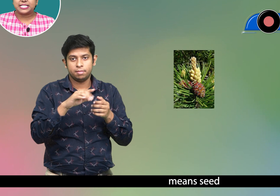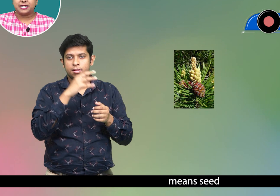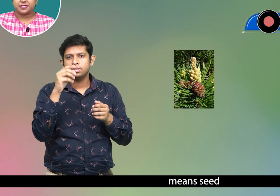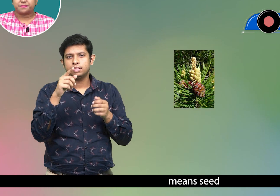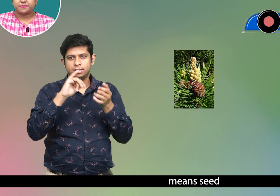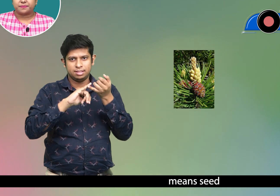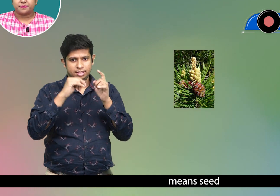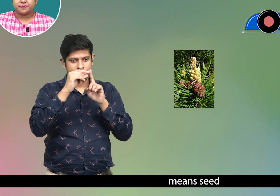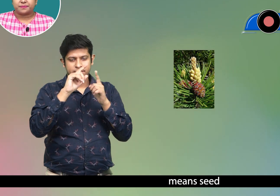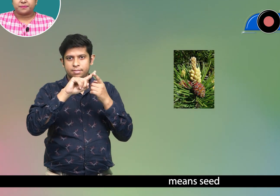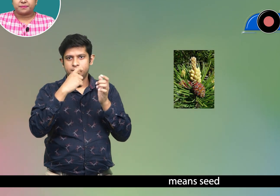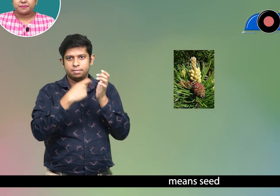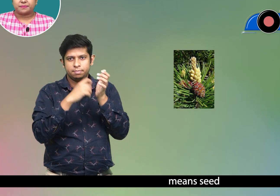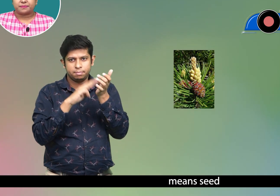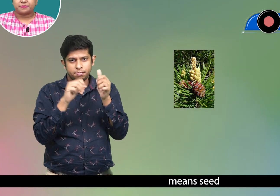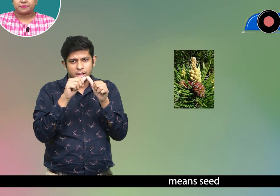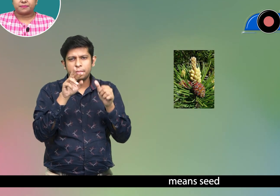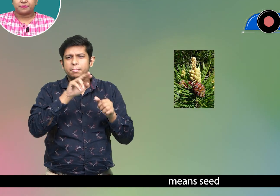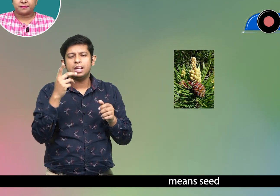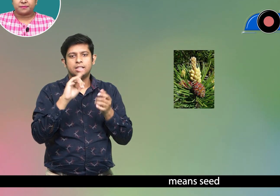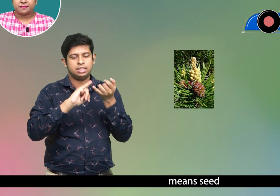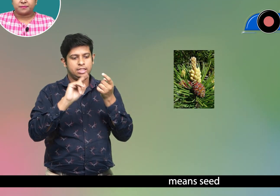means seed.